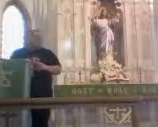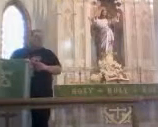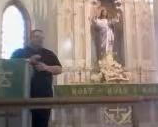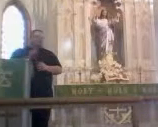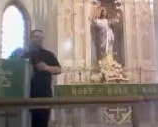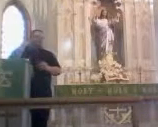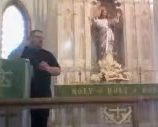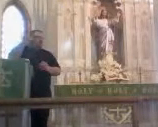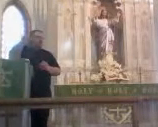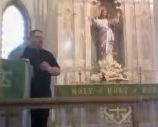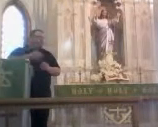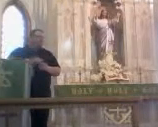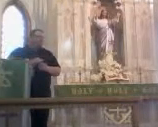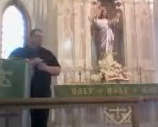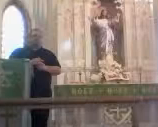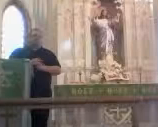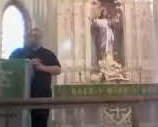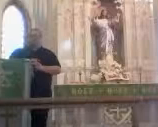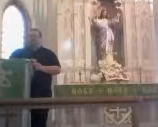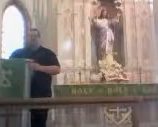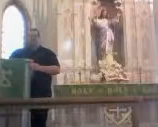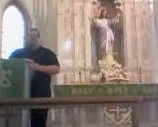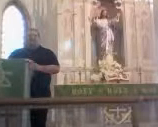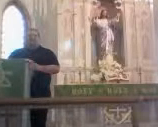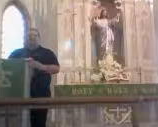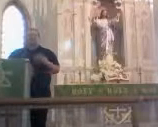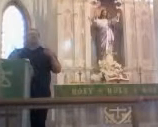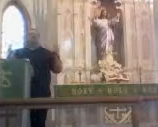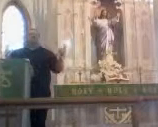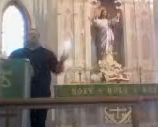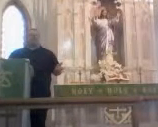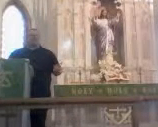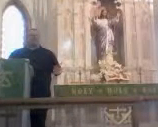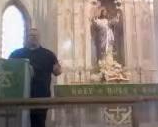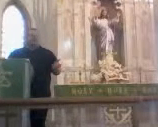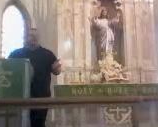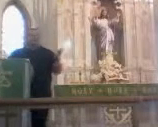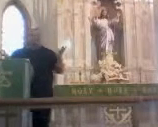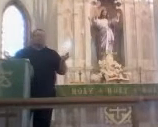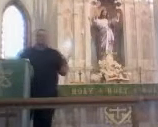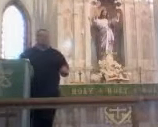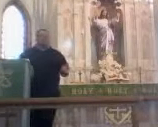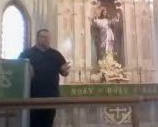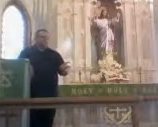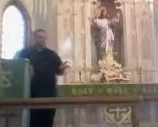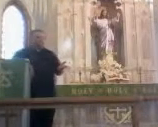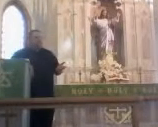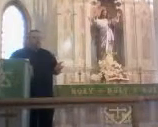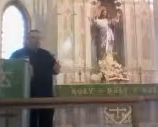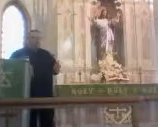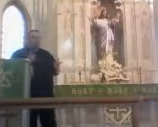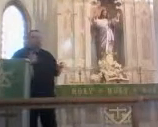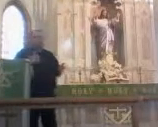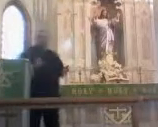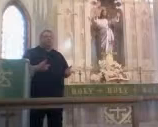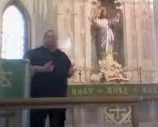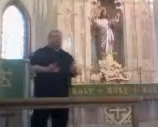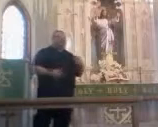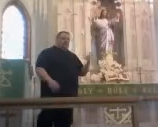he continued on his journey and went to Mount Horeb. What's the big deal about that? What's the big deal about Mount Horeb? Mount Horeb goes by